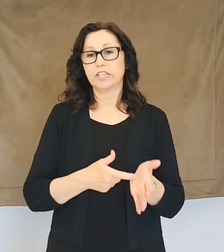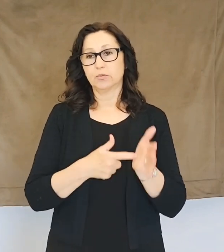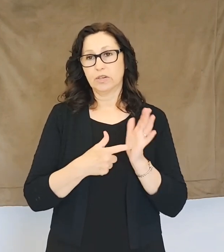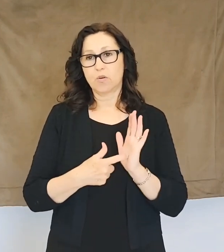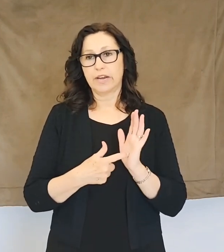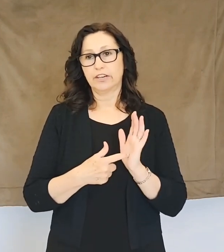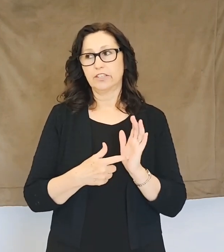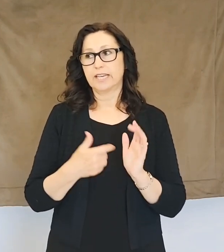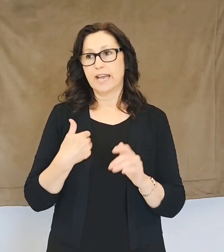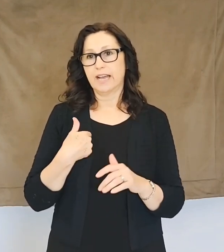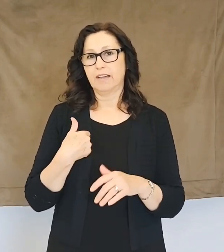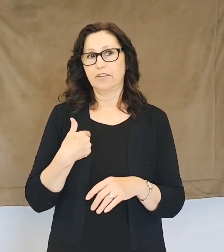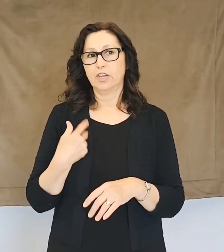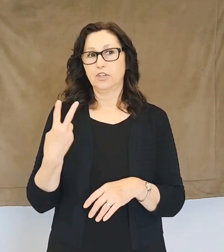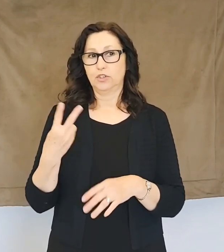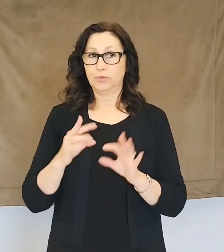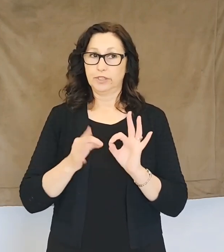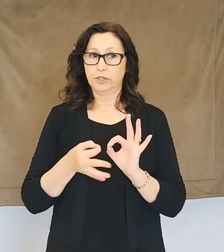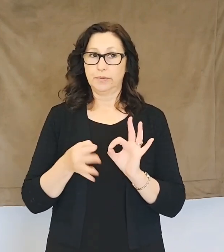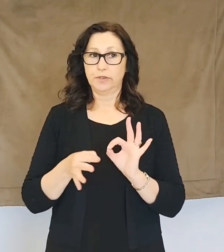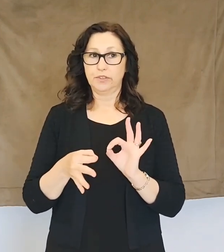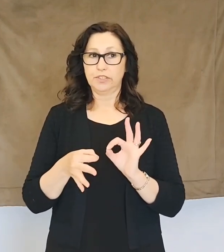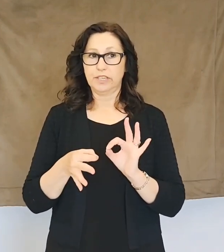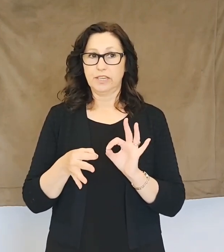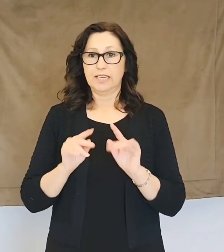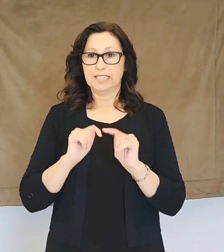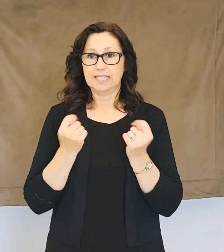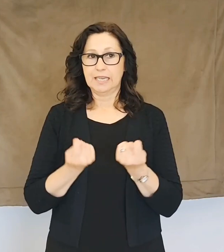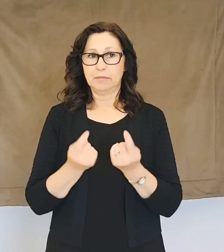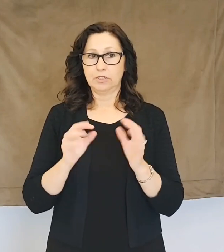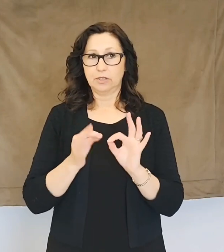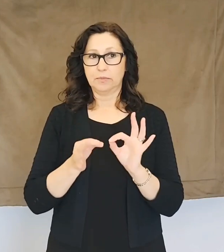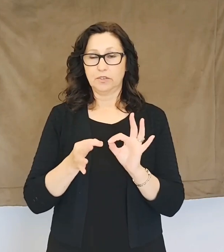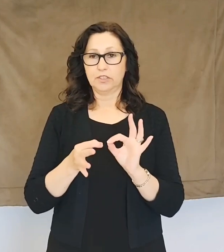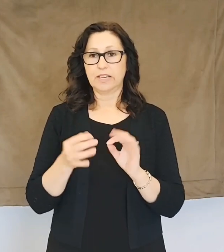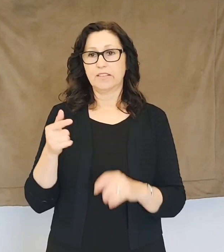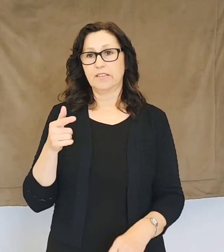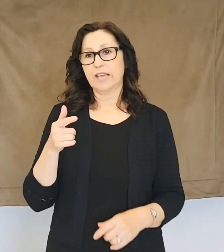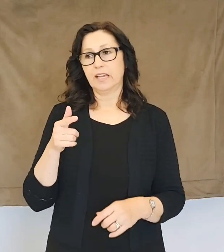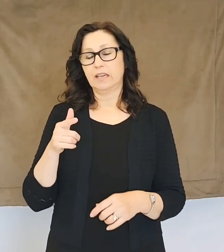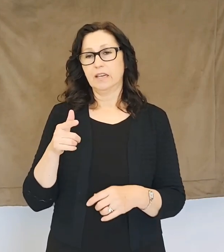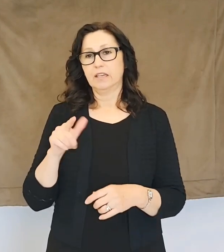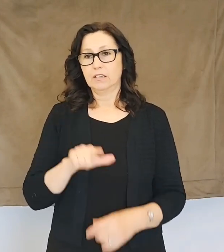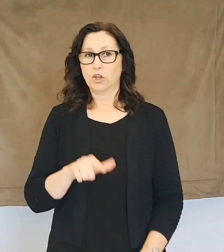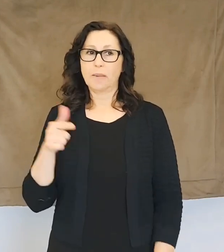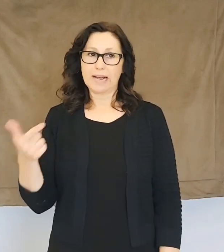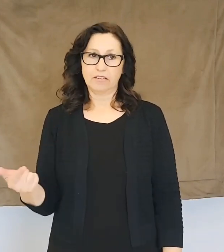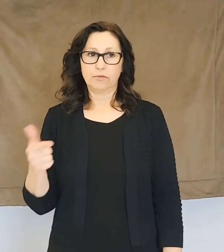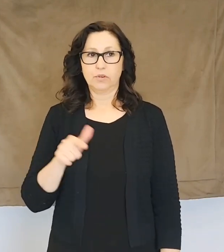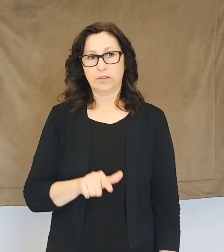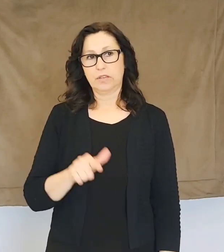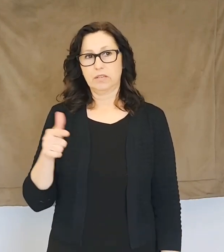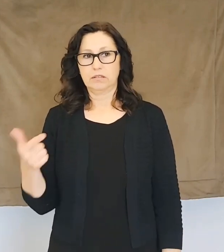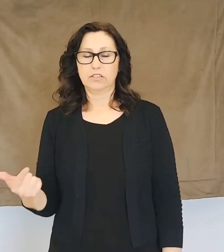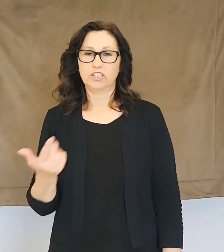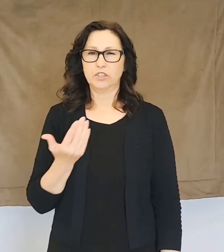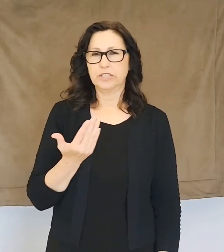it's required to have two interpreters, team interpreters, and then they go back and forth. So it's usually